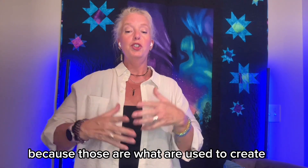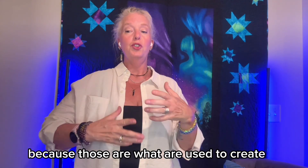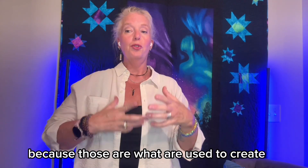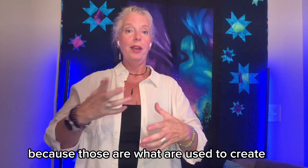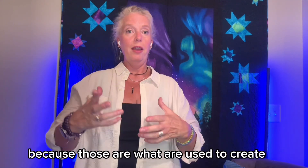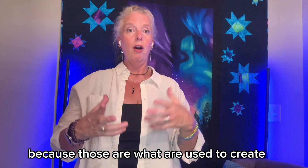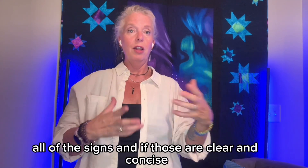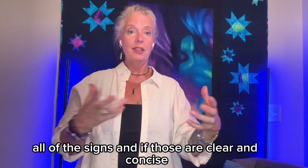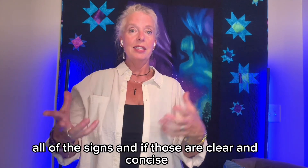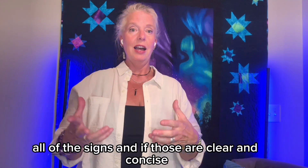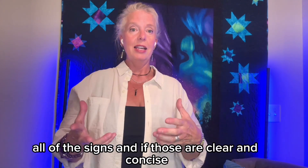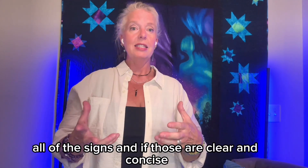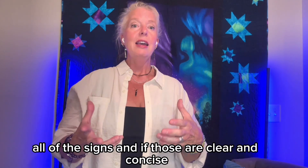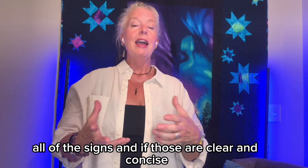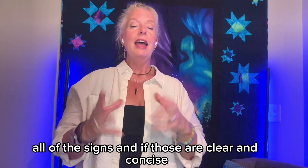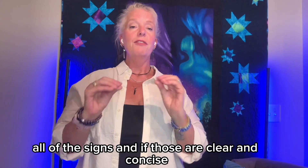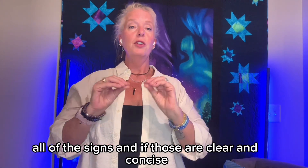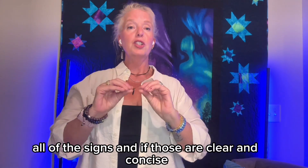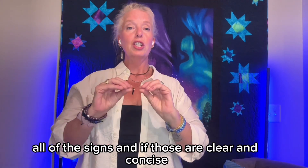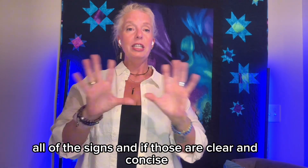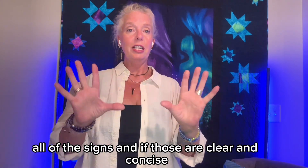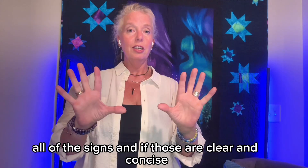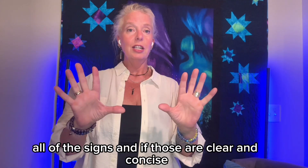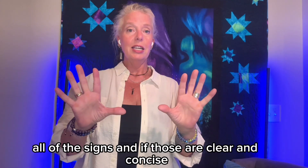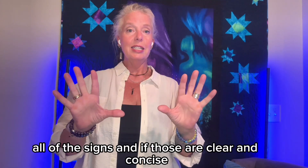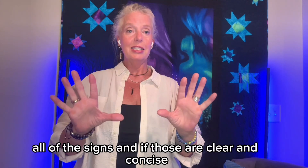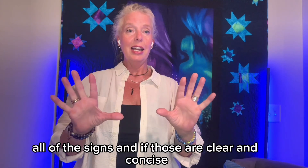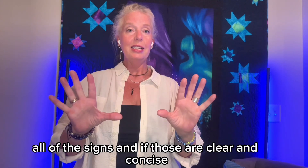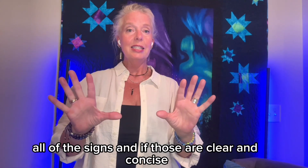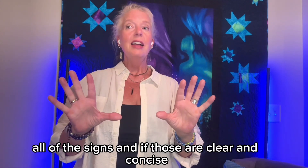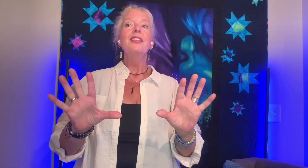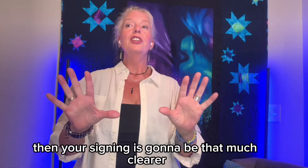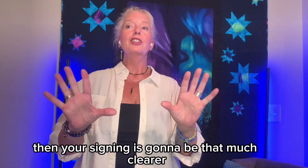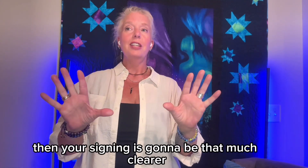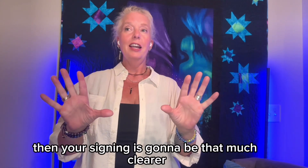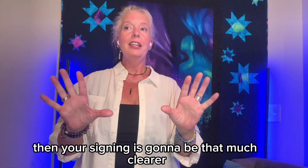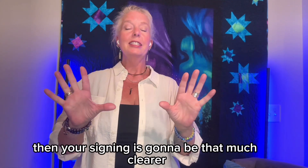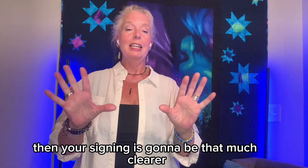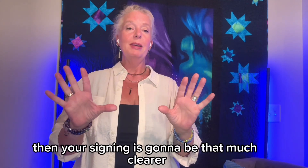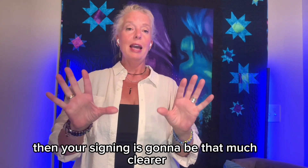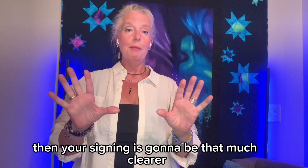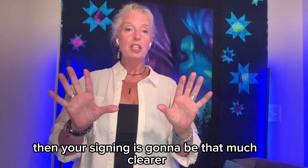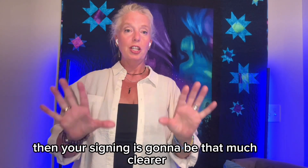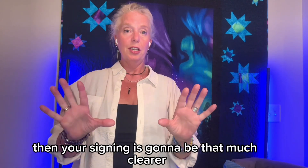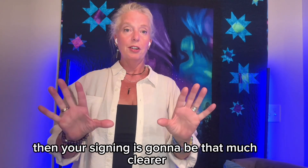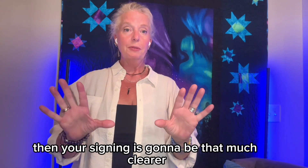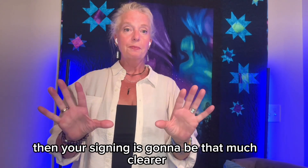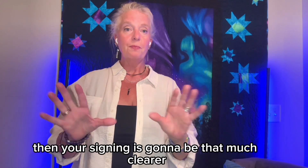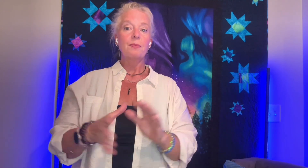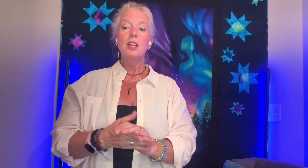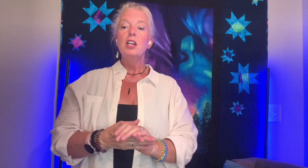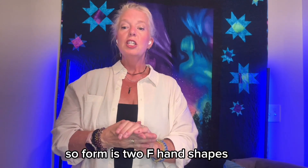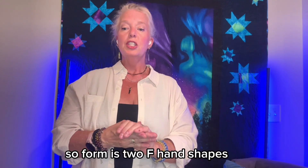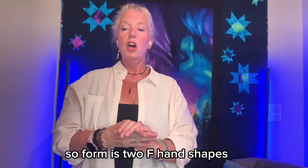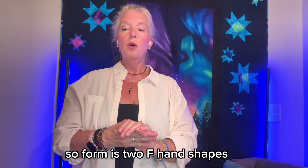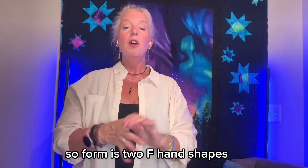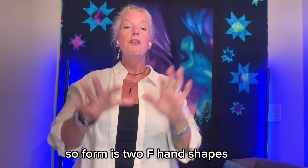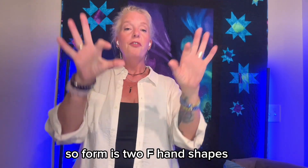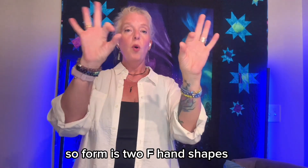to create all of the signs. And if those are clear and concise, then your signing is going to be that much clearer. So